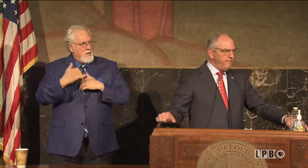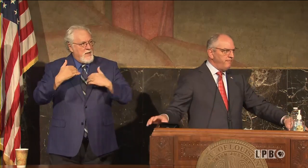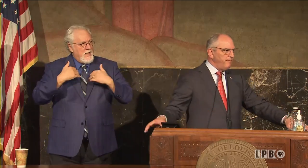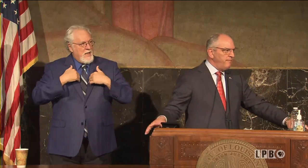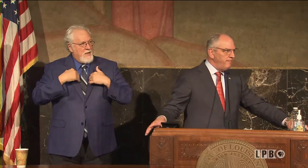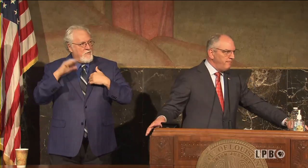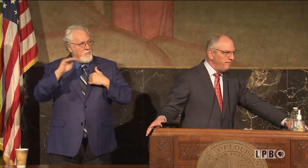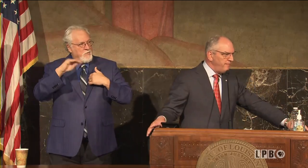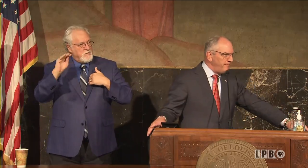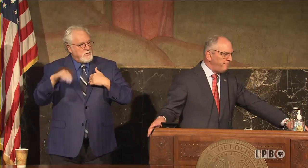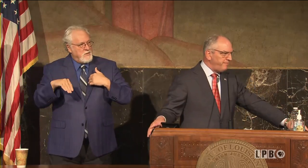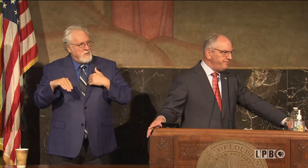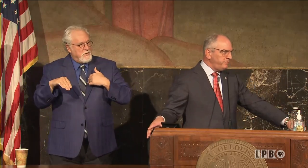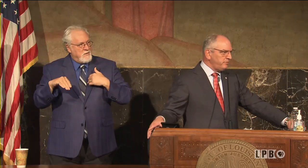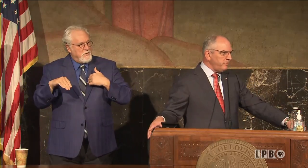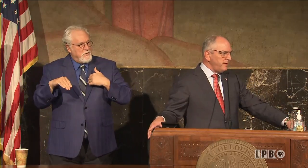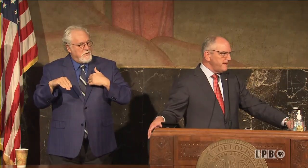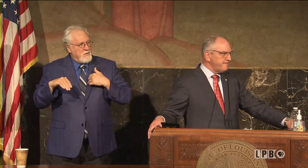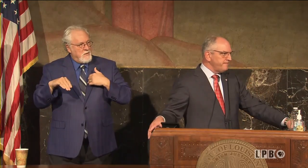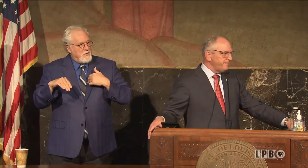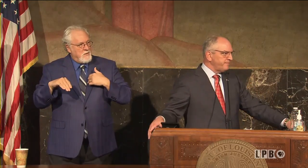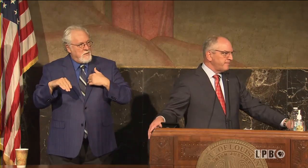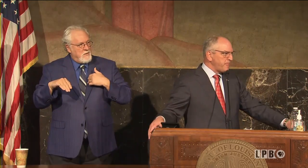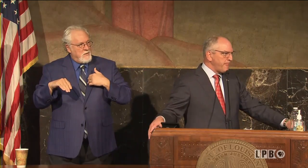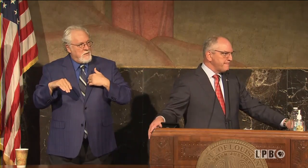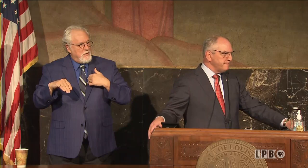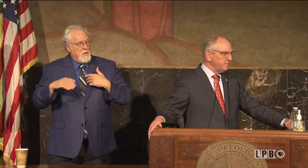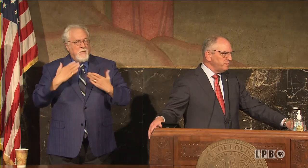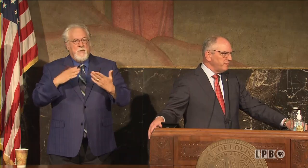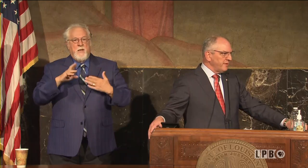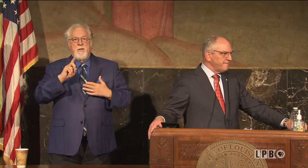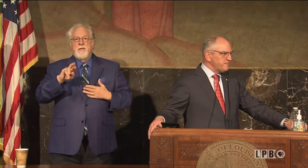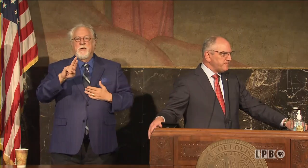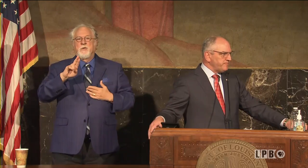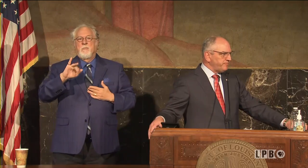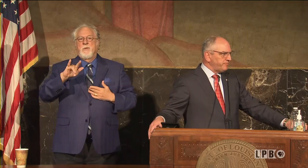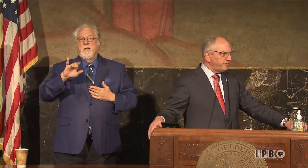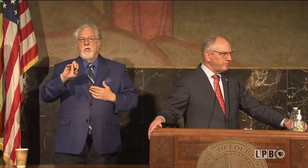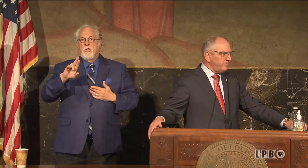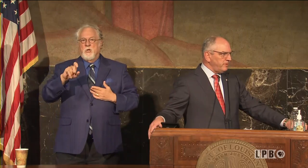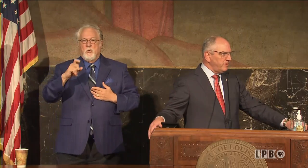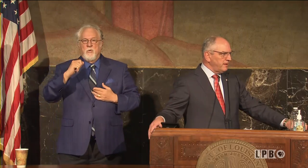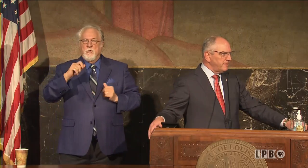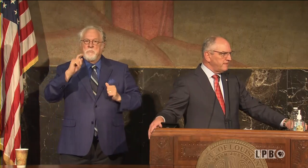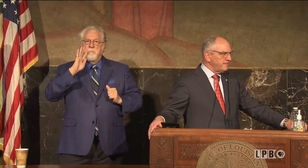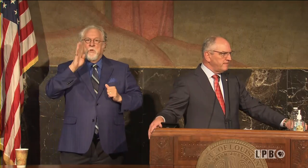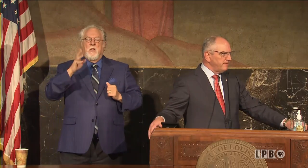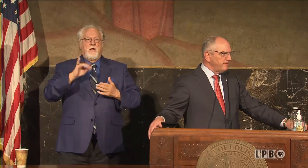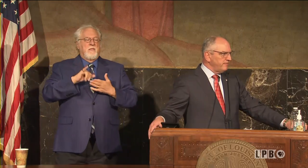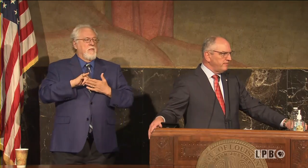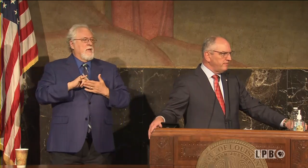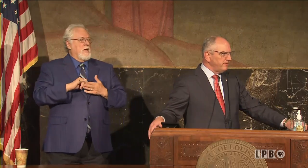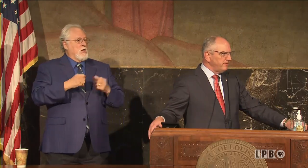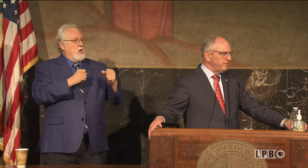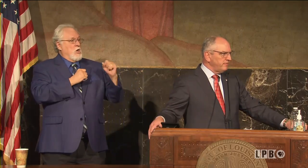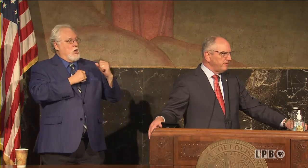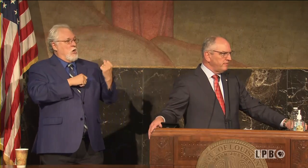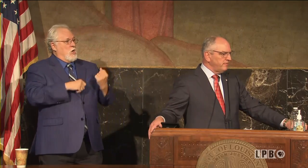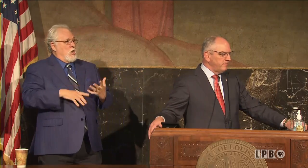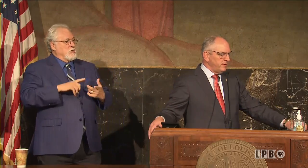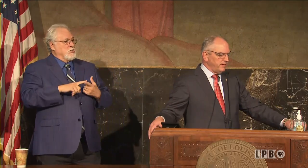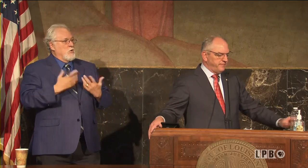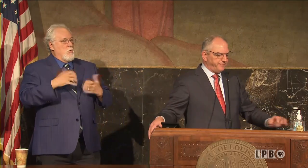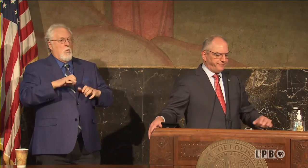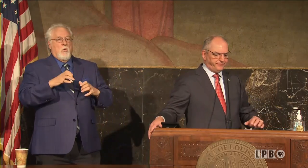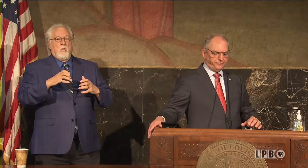or a percentage that maybe Dr. B would come up with that might cause you to want to